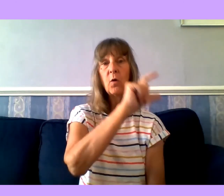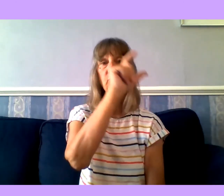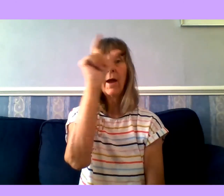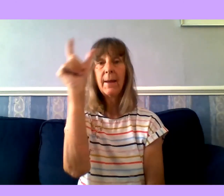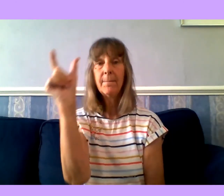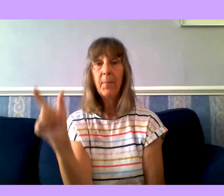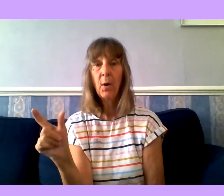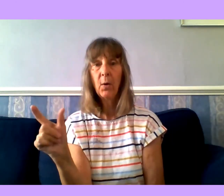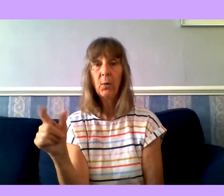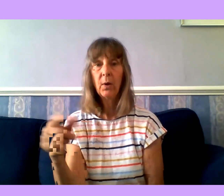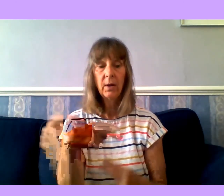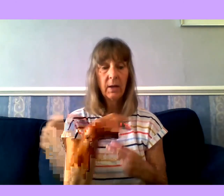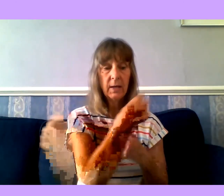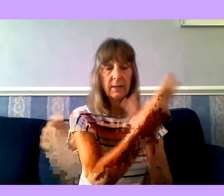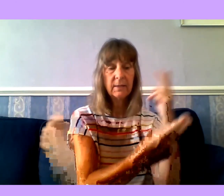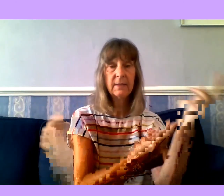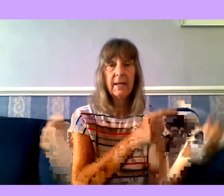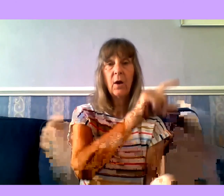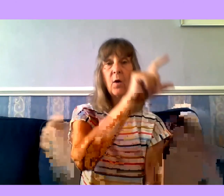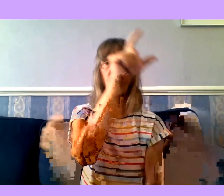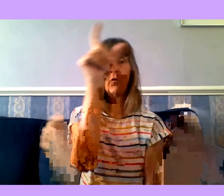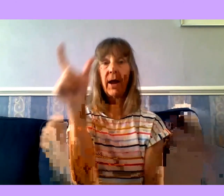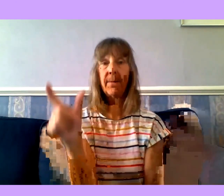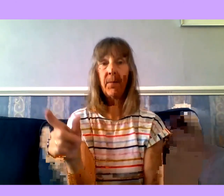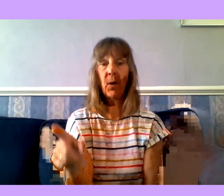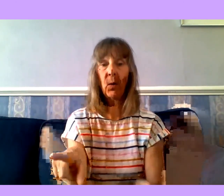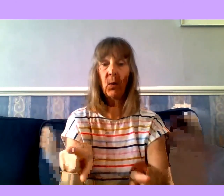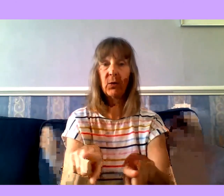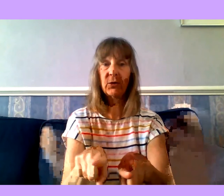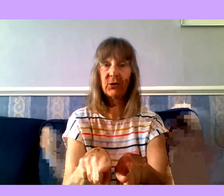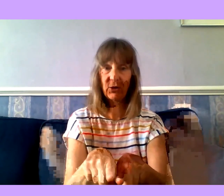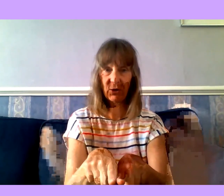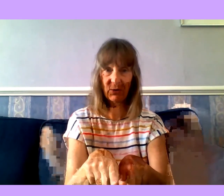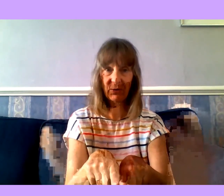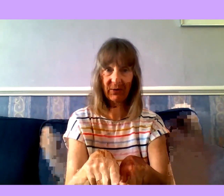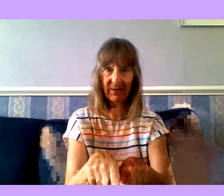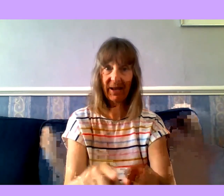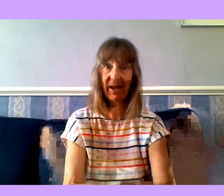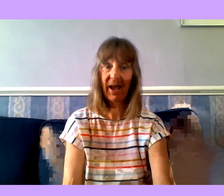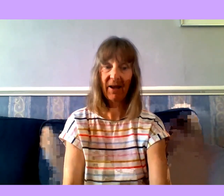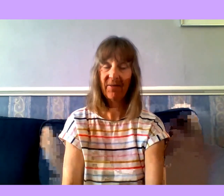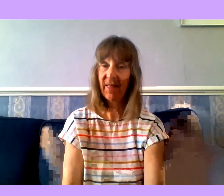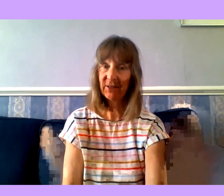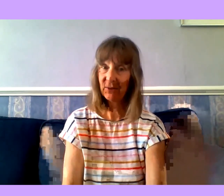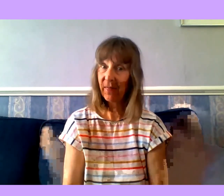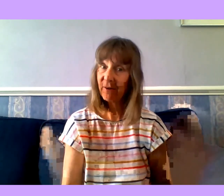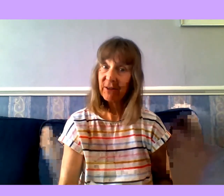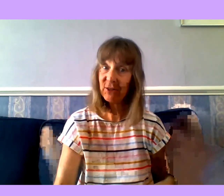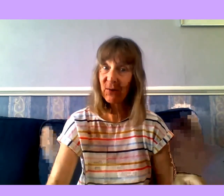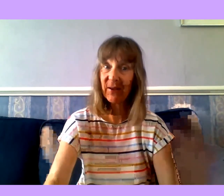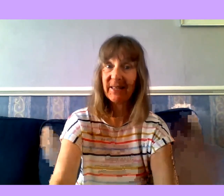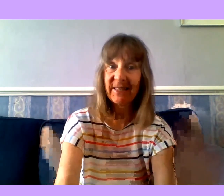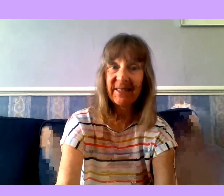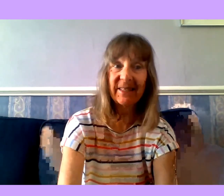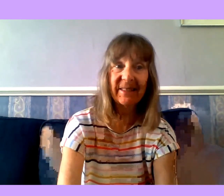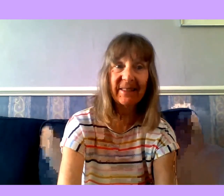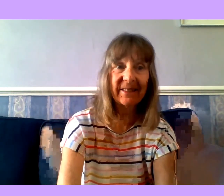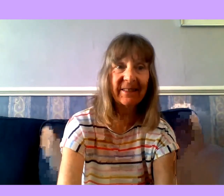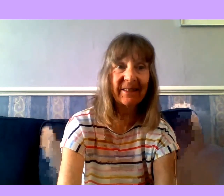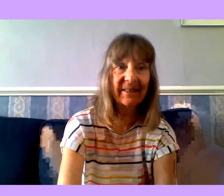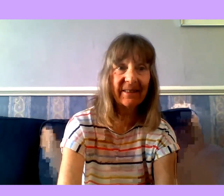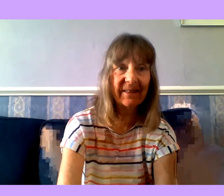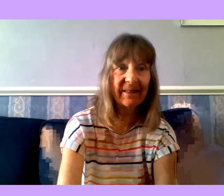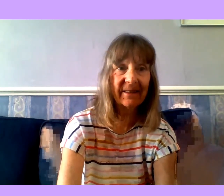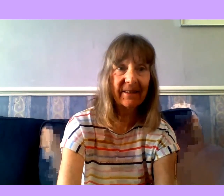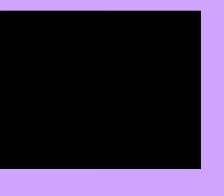sing a rainbow, sing a rainbow too. And that's all there is to it.